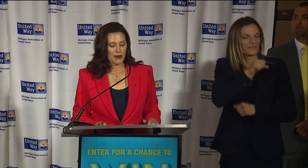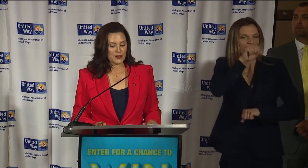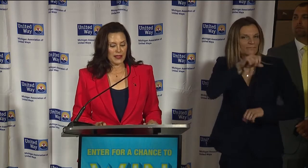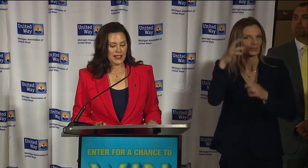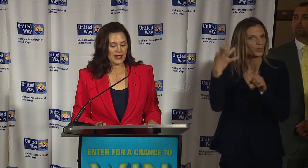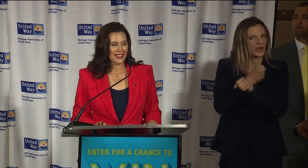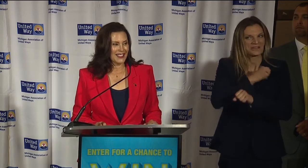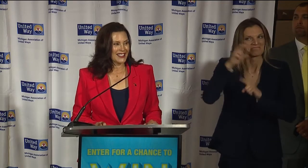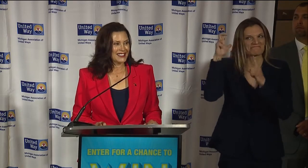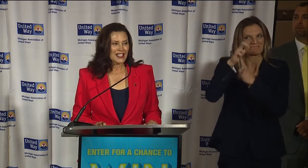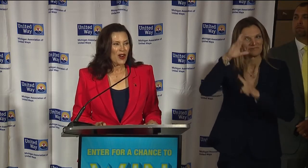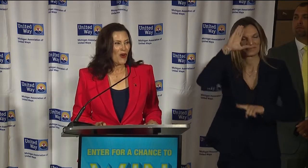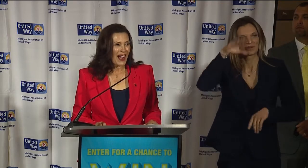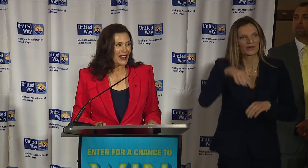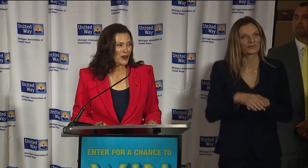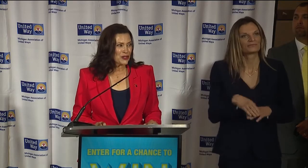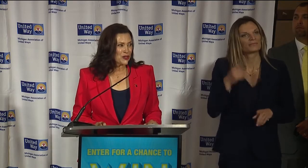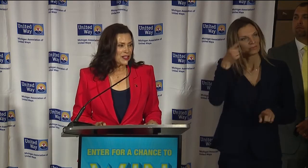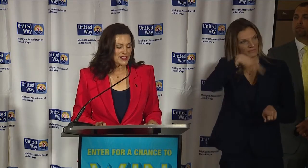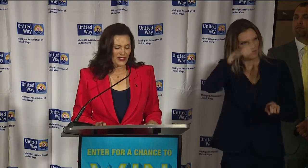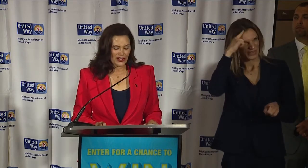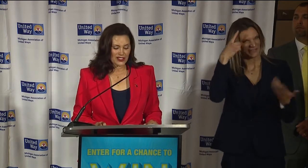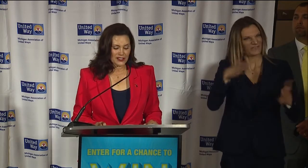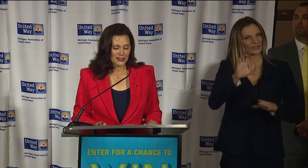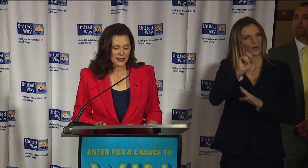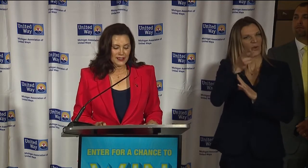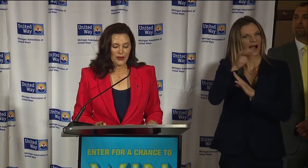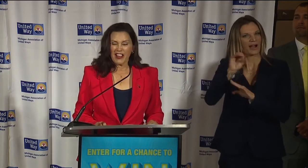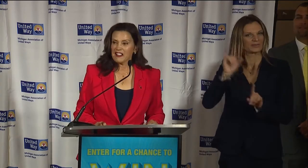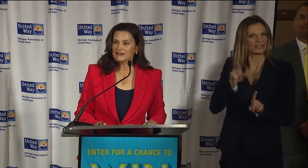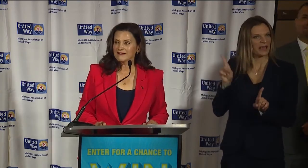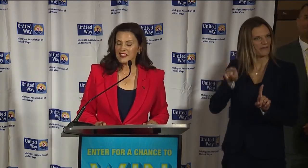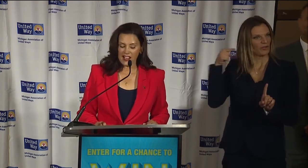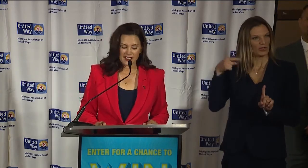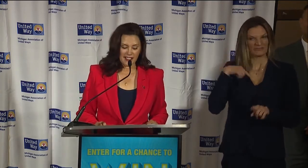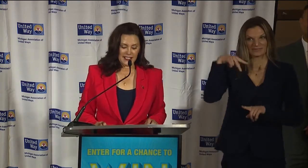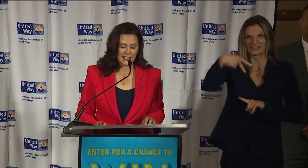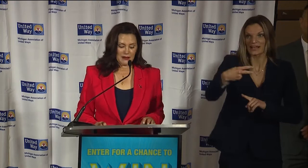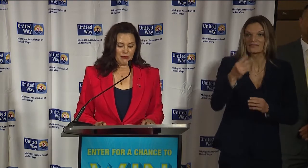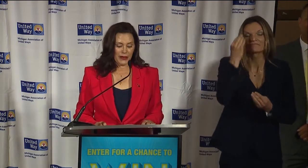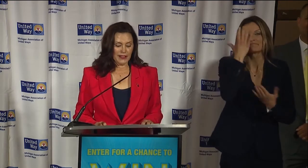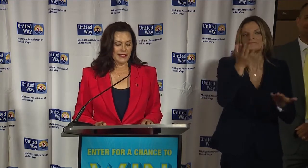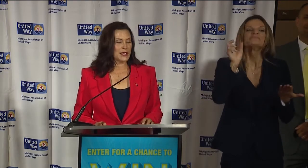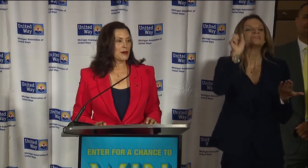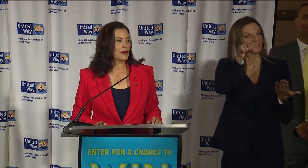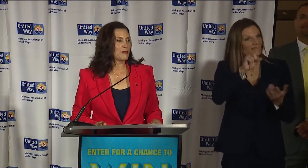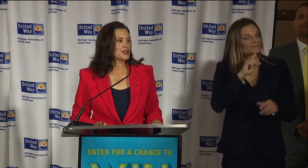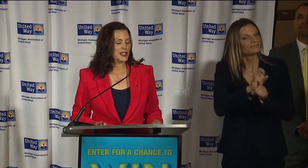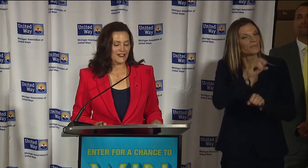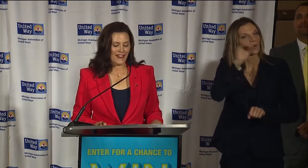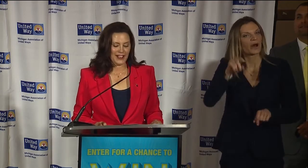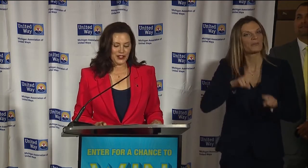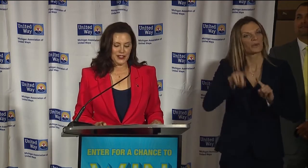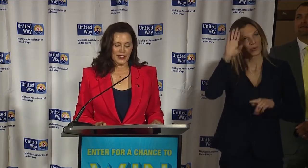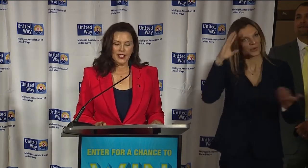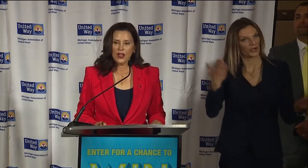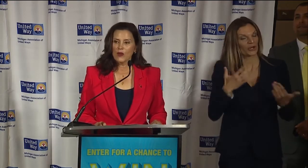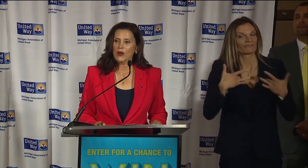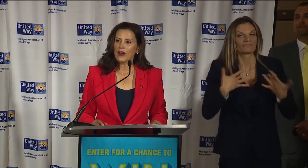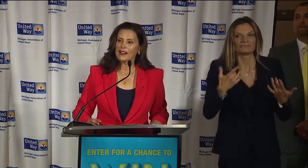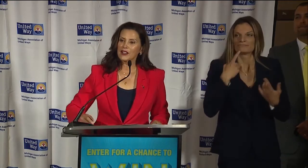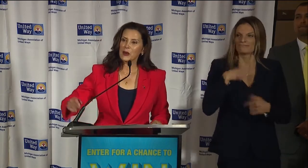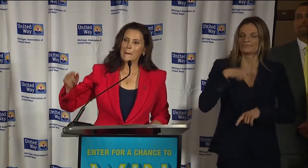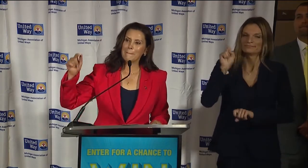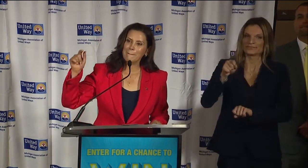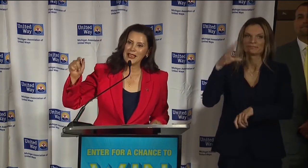some of you must be thinking, didn't Ohio do this first? Well, yes, they did. But in typical Michigan fashion,